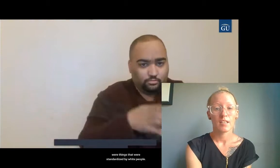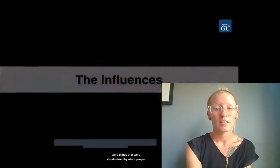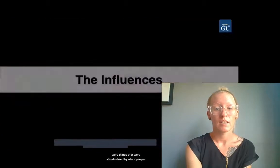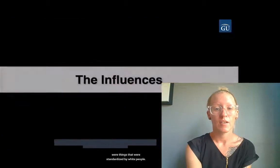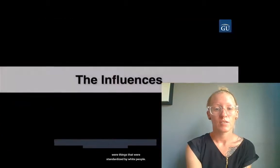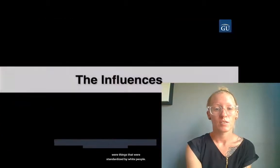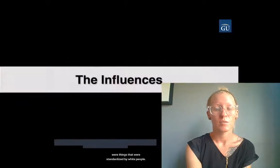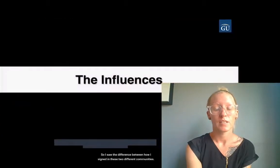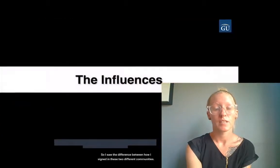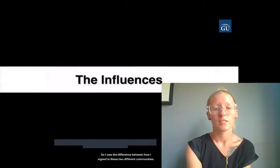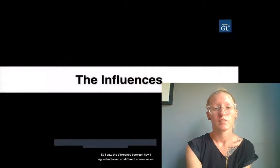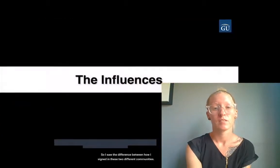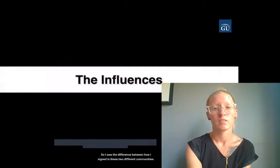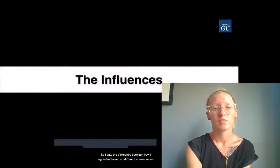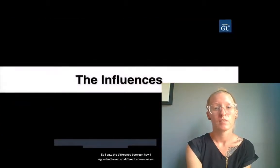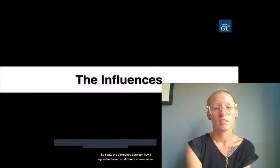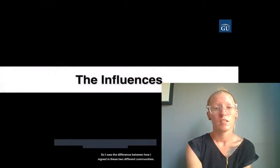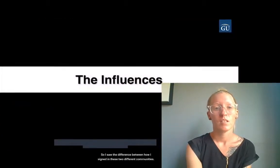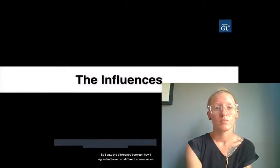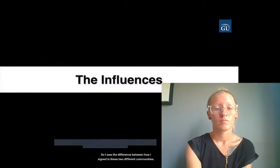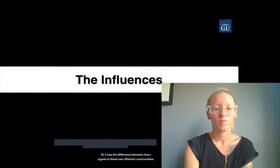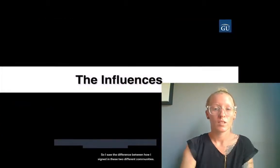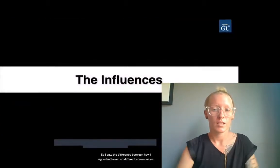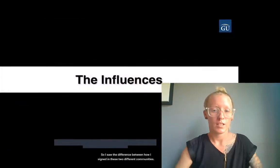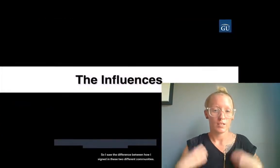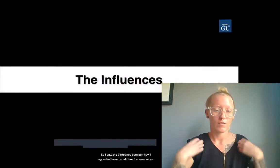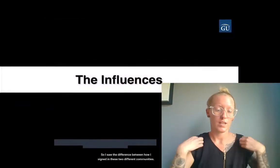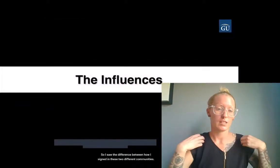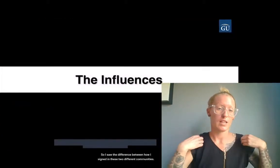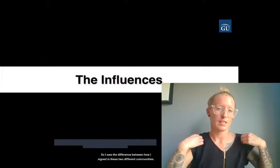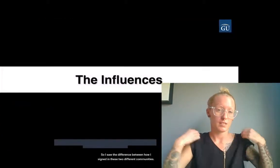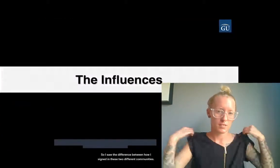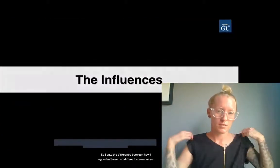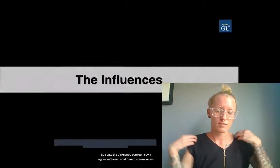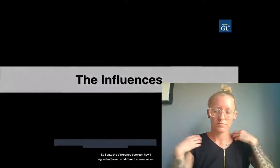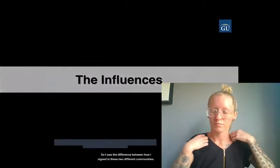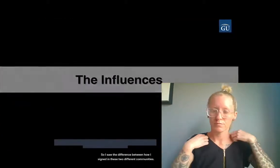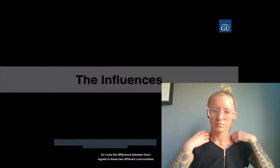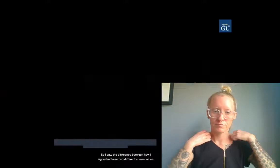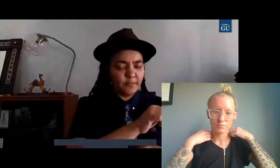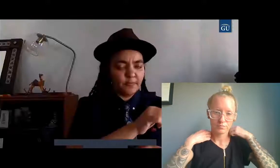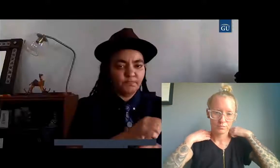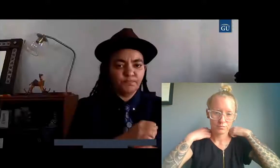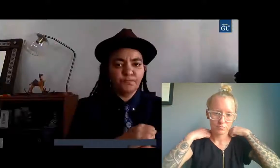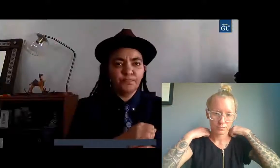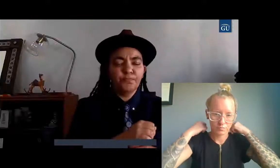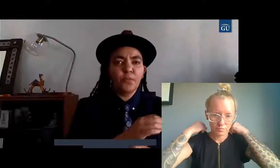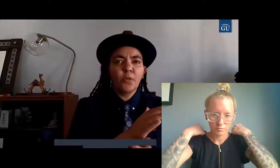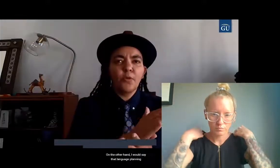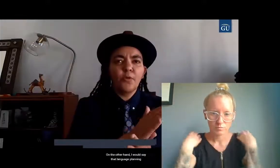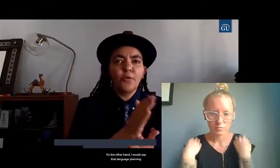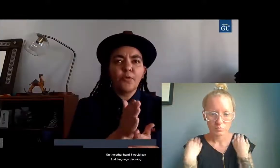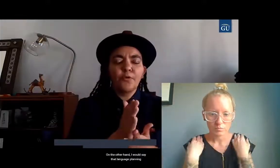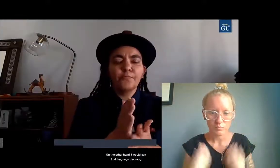And that allowed us to be in advanced classes.